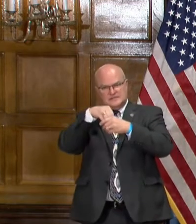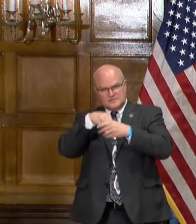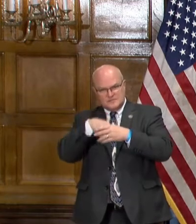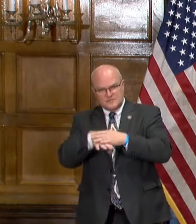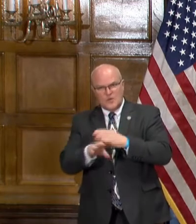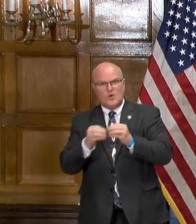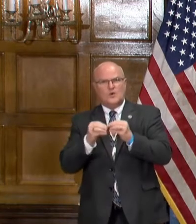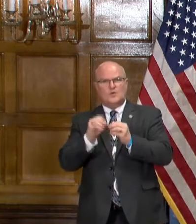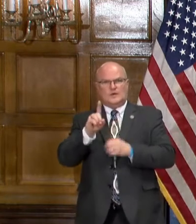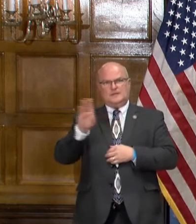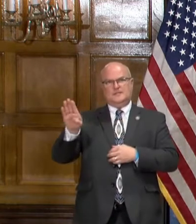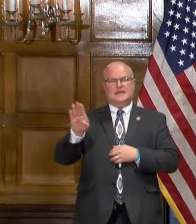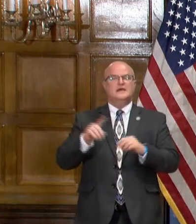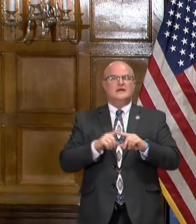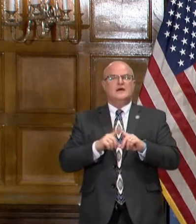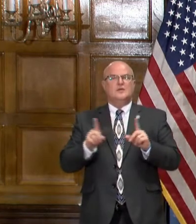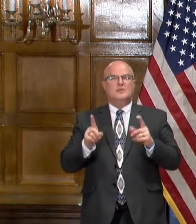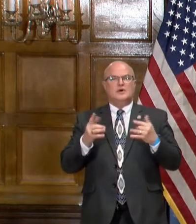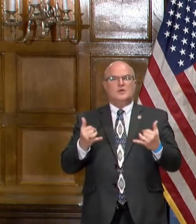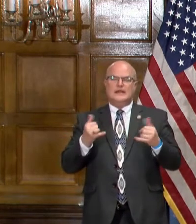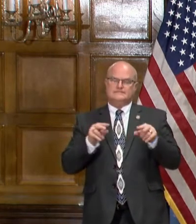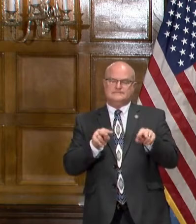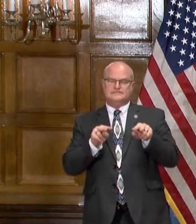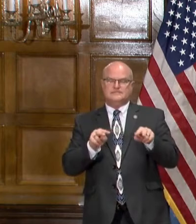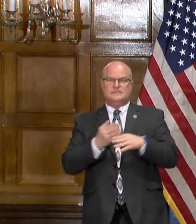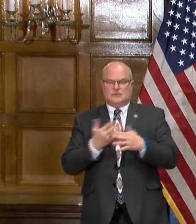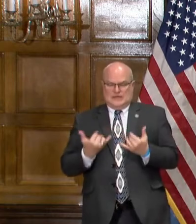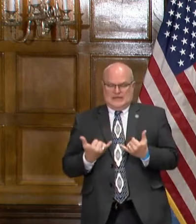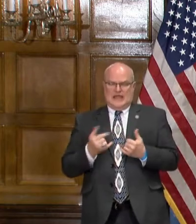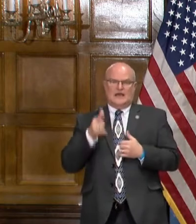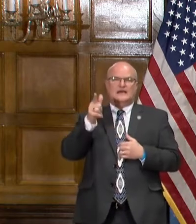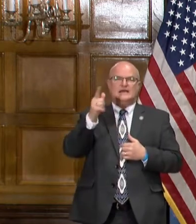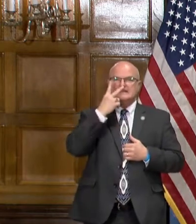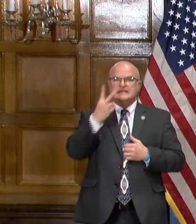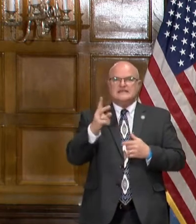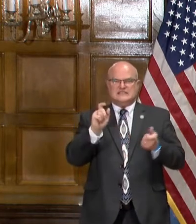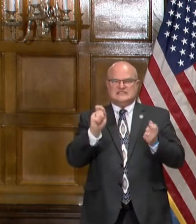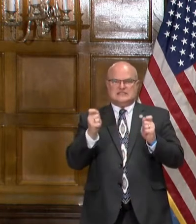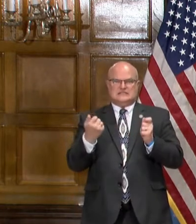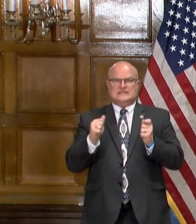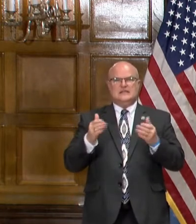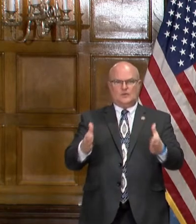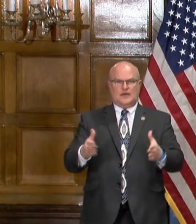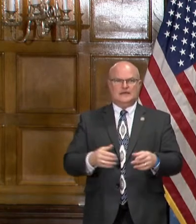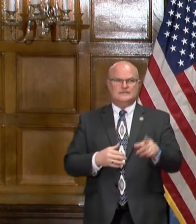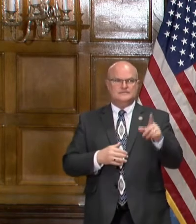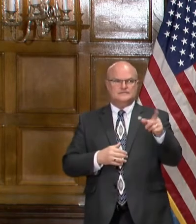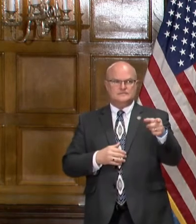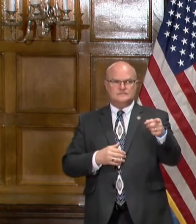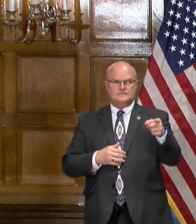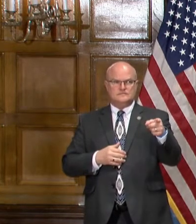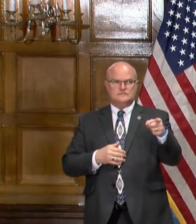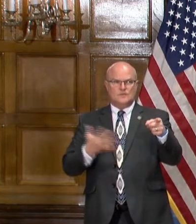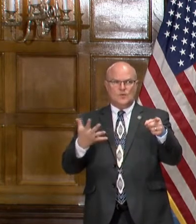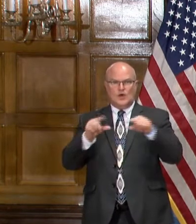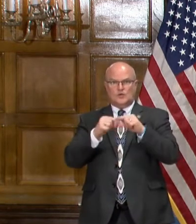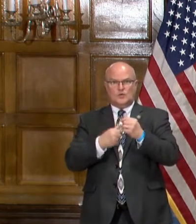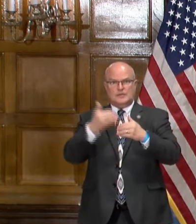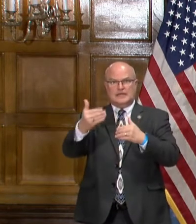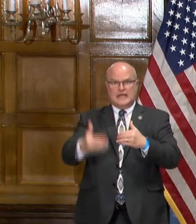but we're going to be monitoring it between now and then to see if that needs to be adjusted anyway. You know what groups will be